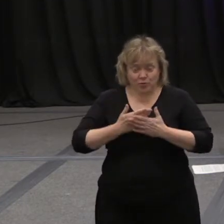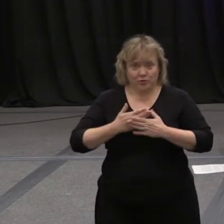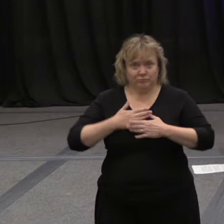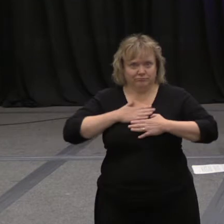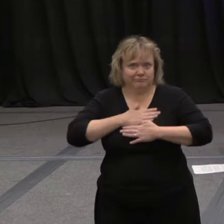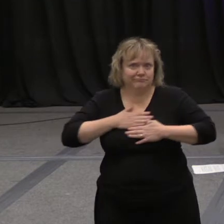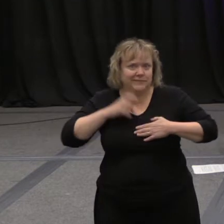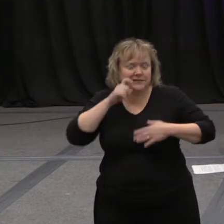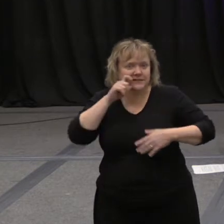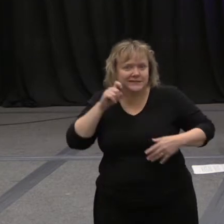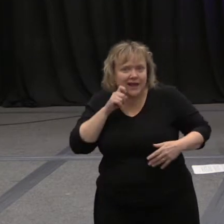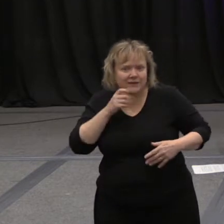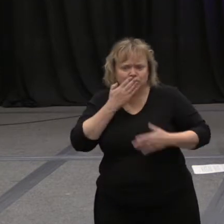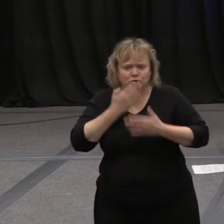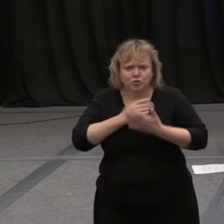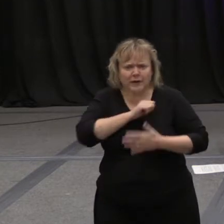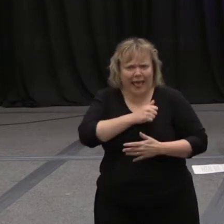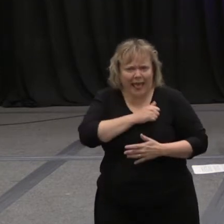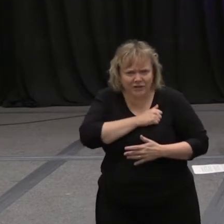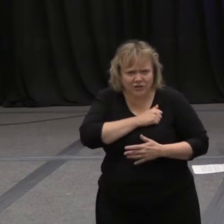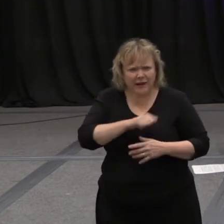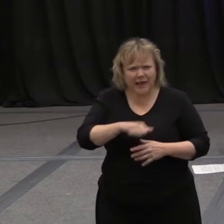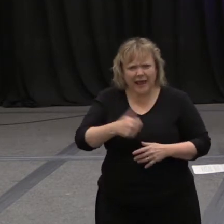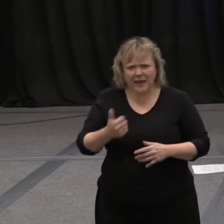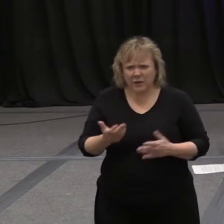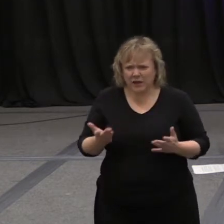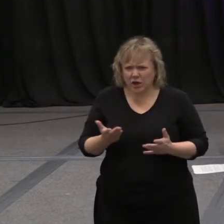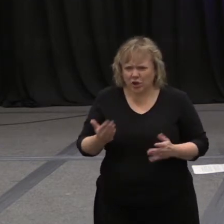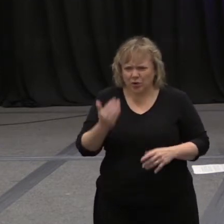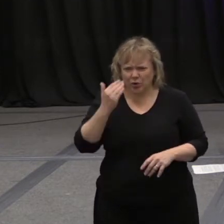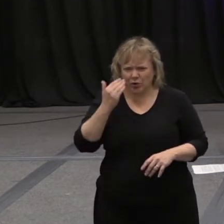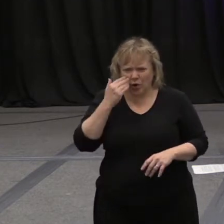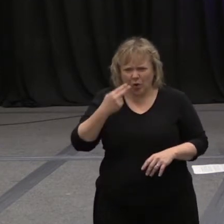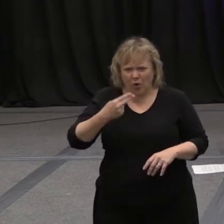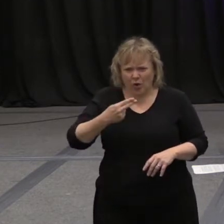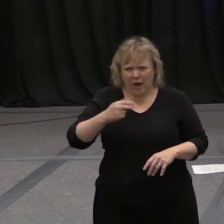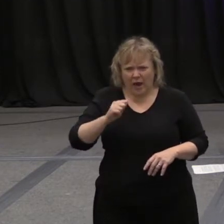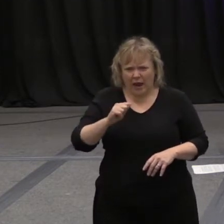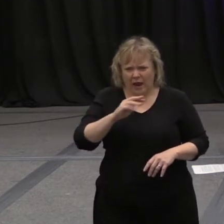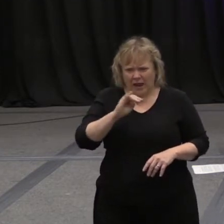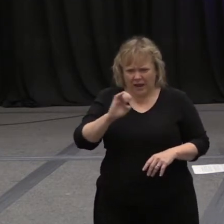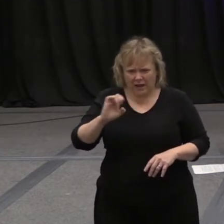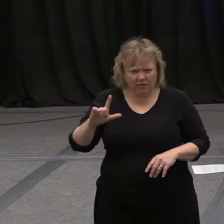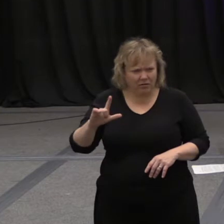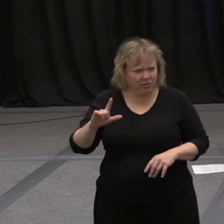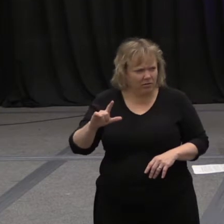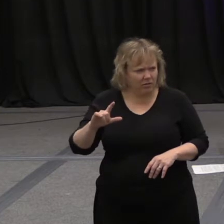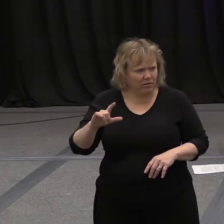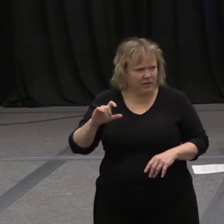So there is, anyone here know Hegel? I know this much Hegel. Thesis,